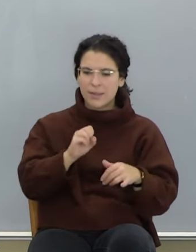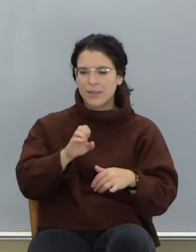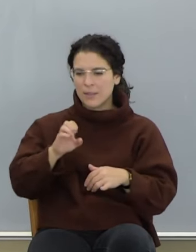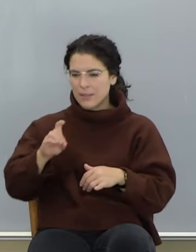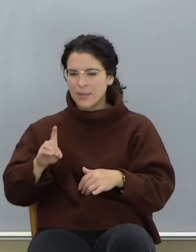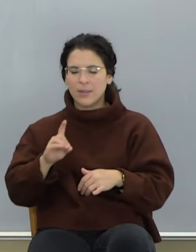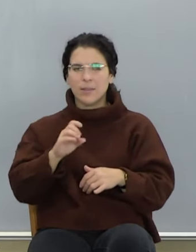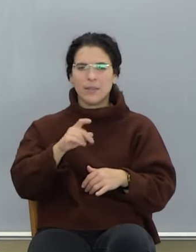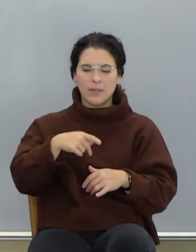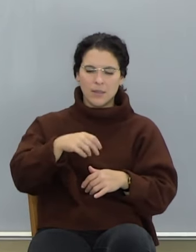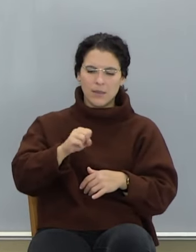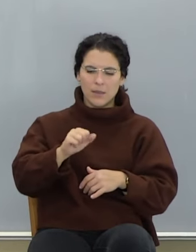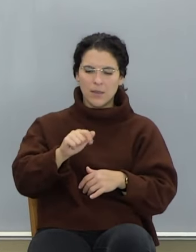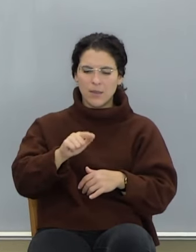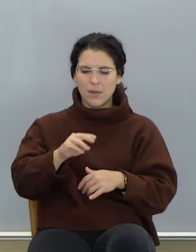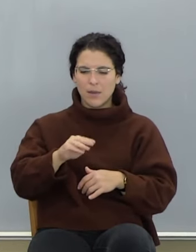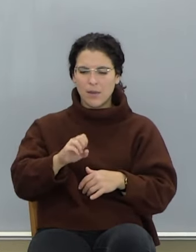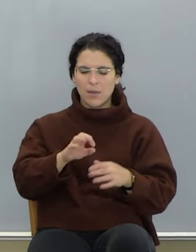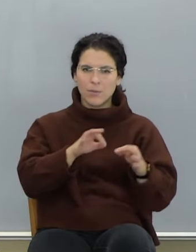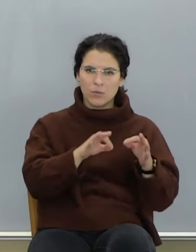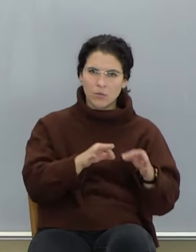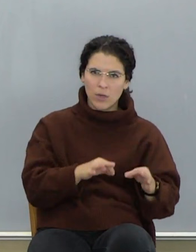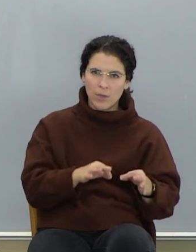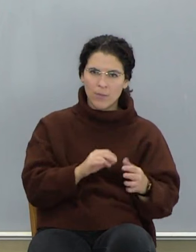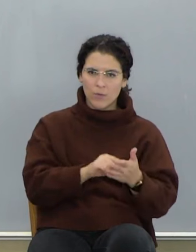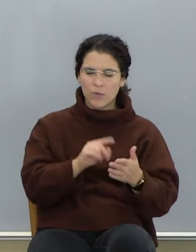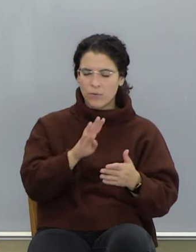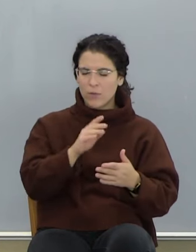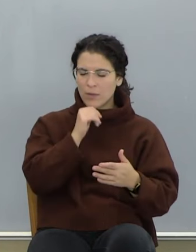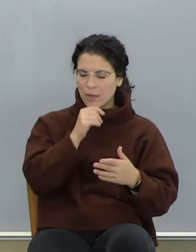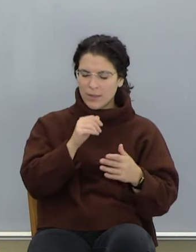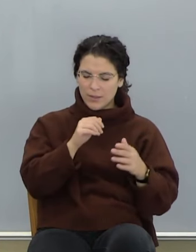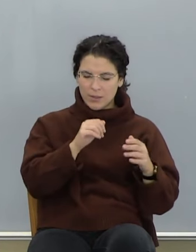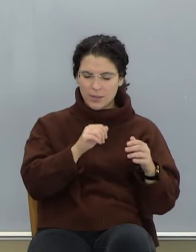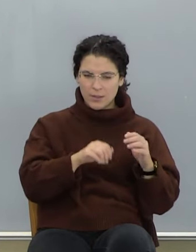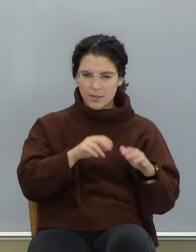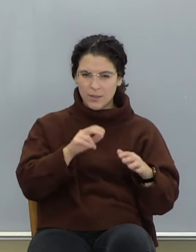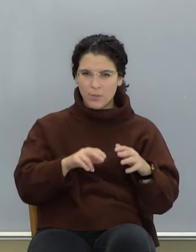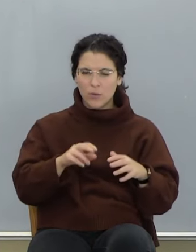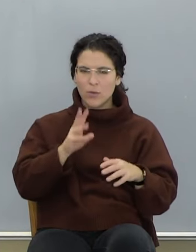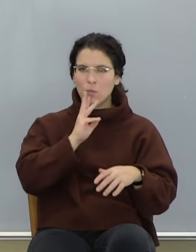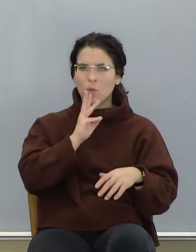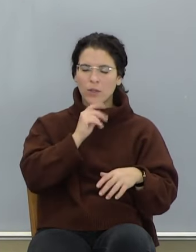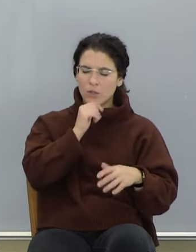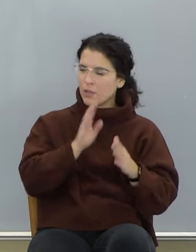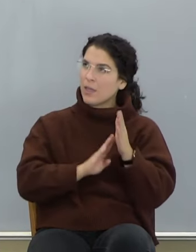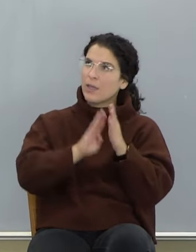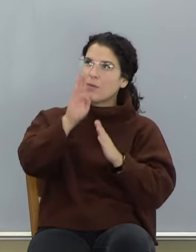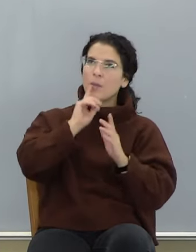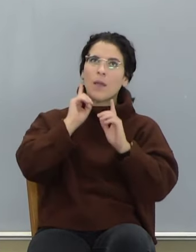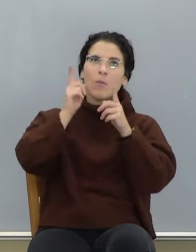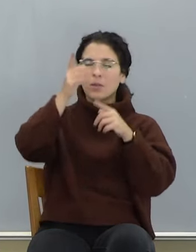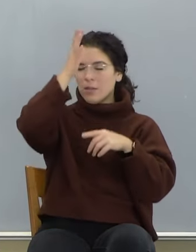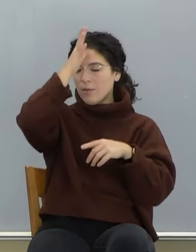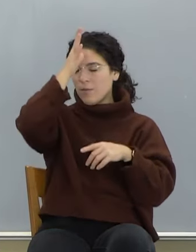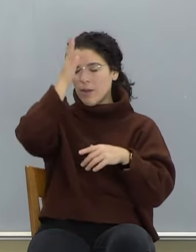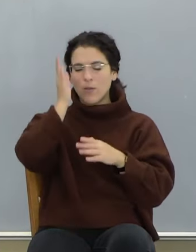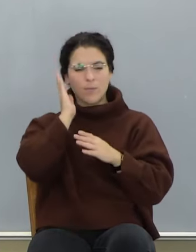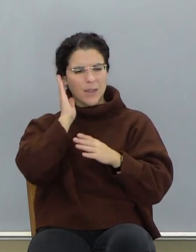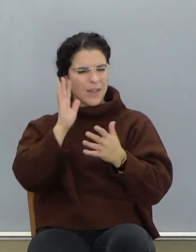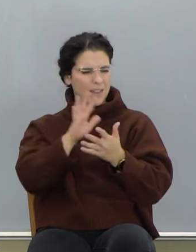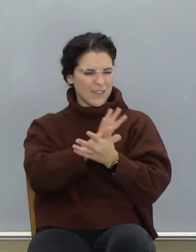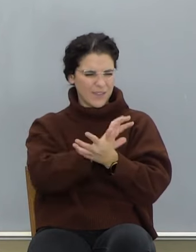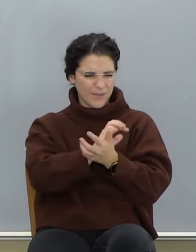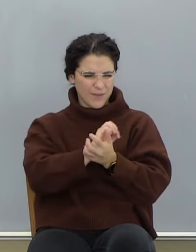that Psalms describes, right? Verse 4, unstable as water, thou shalt not excel, because thou wentest up to thy father's bed, then